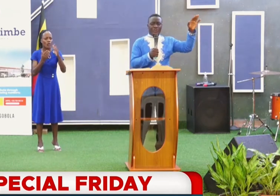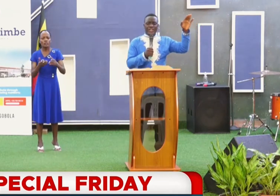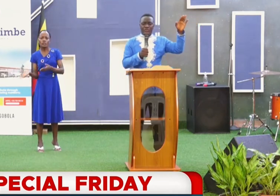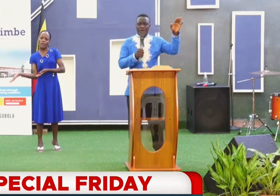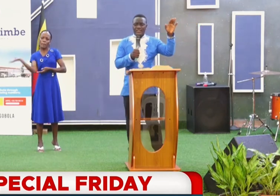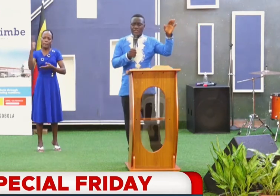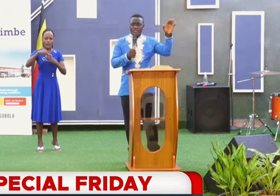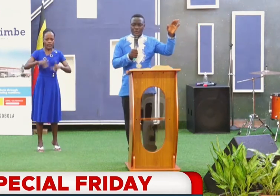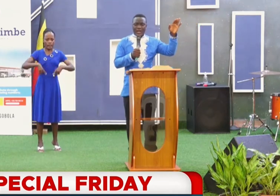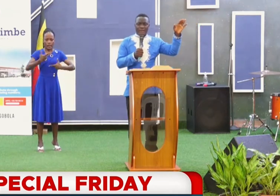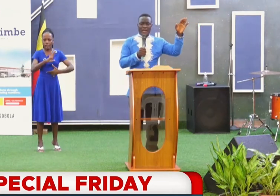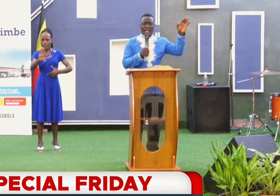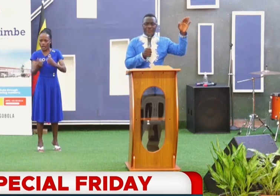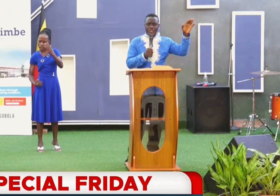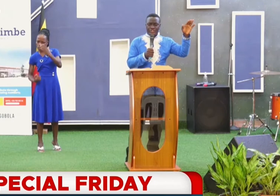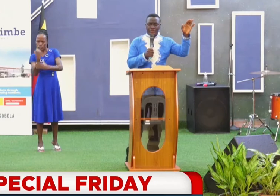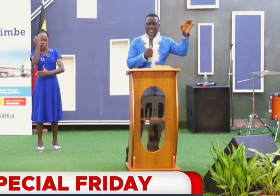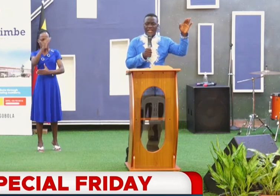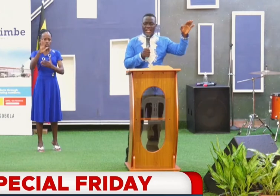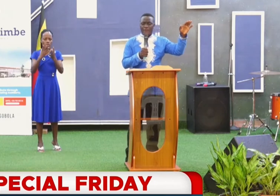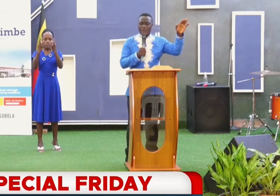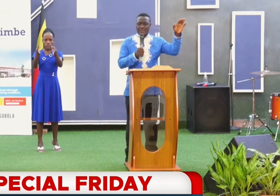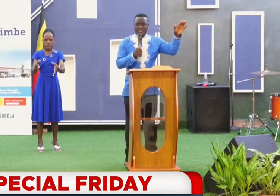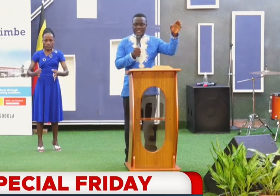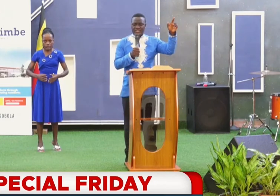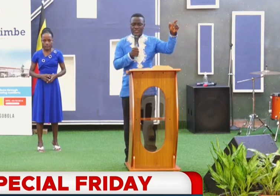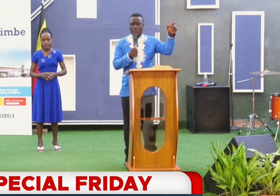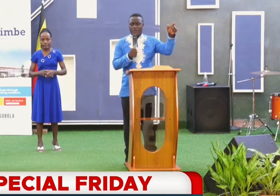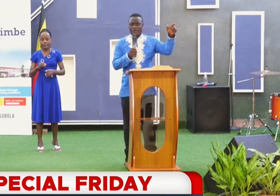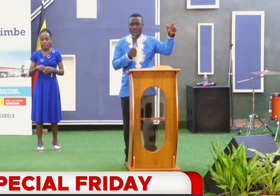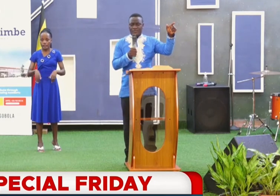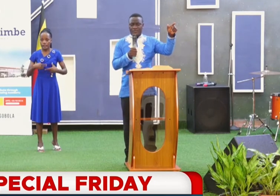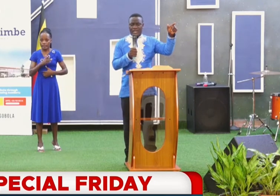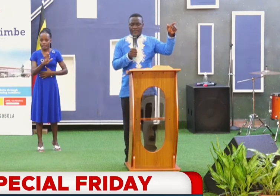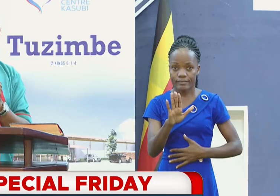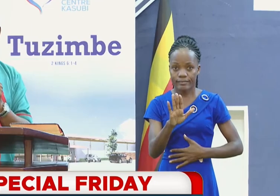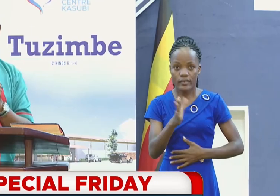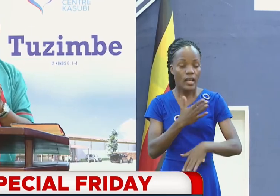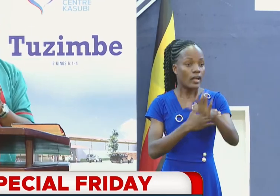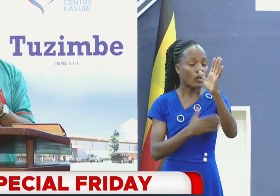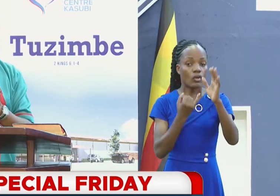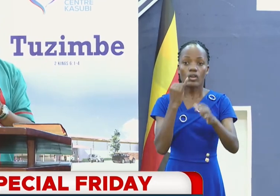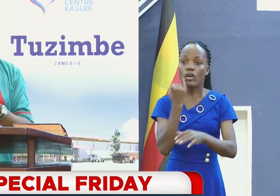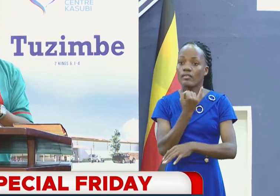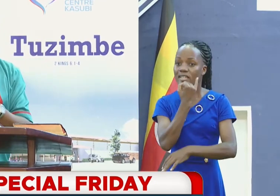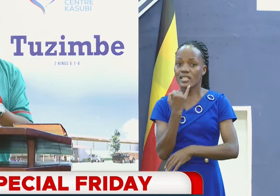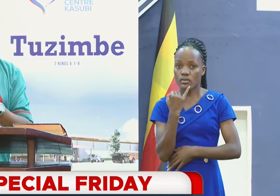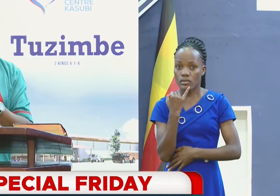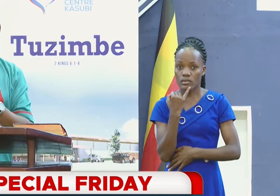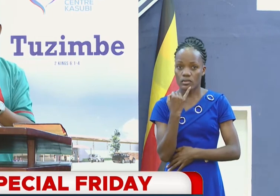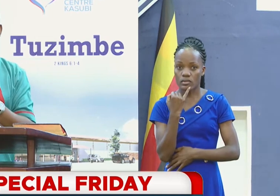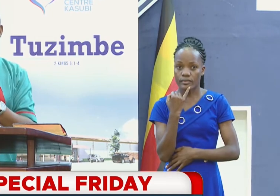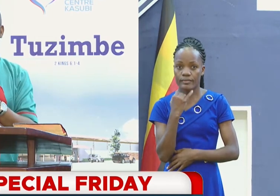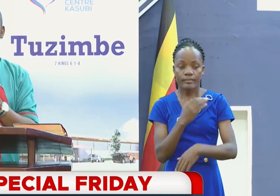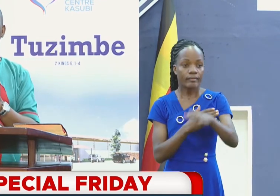And surely you want the Lord to come back and restore the life of the things in your life. The Lord, the God of